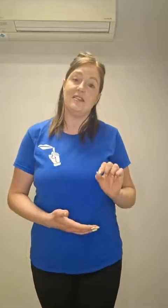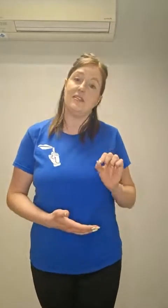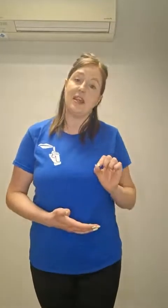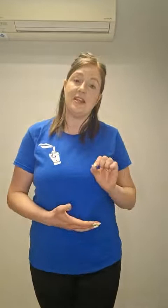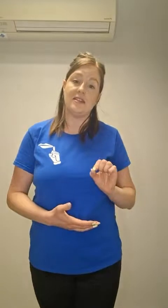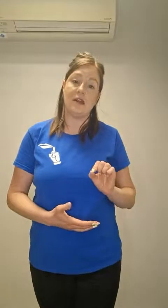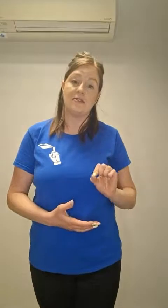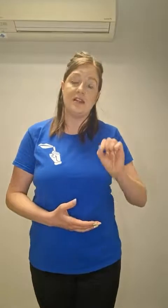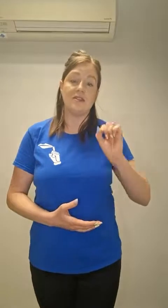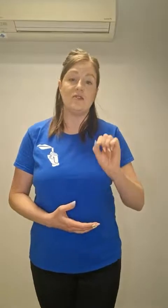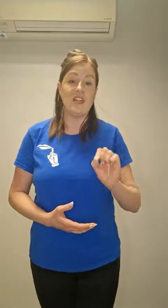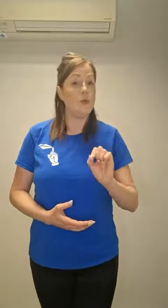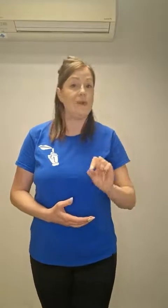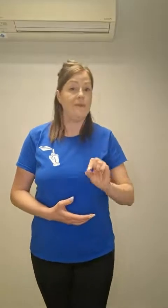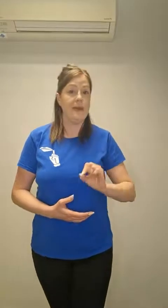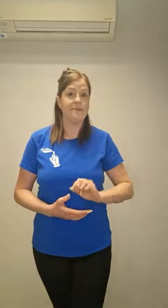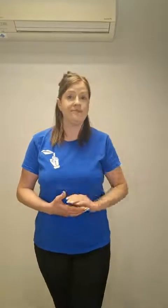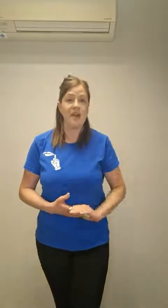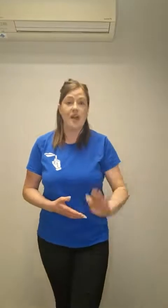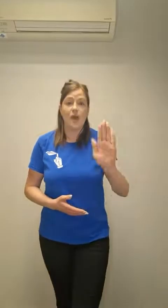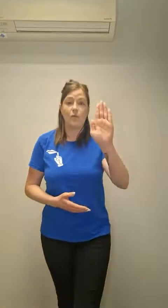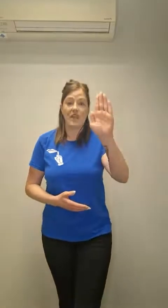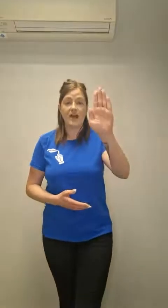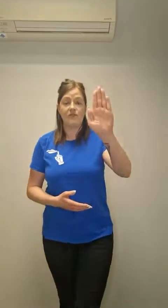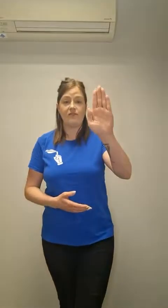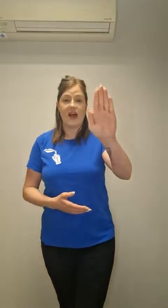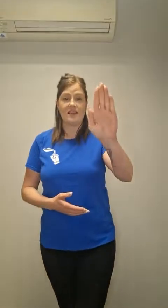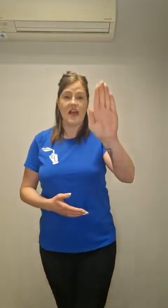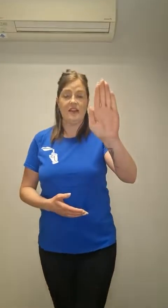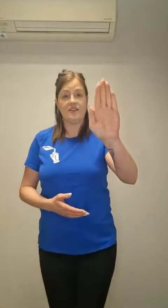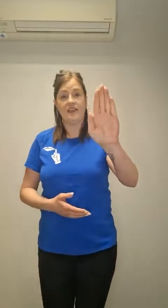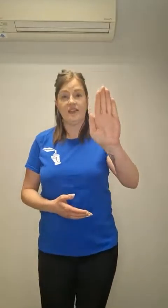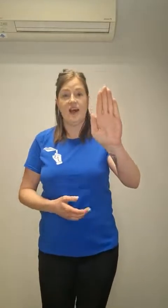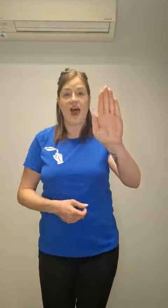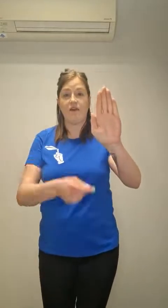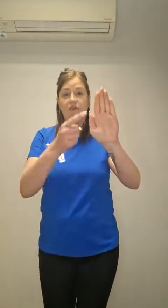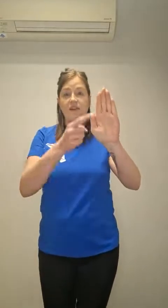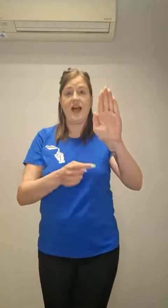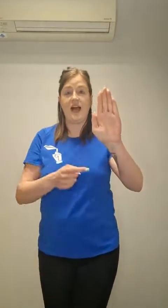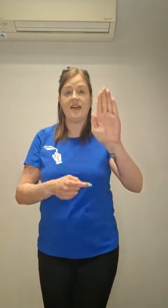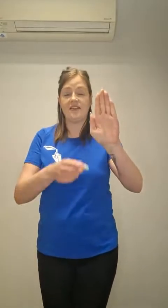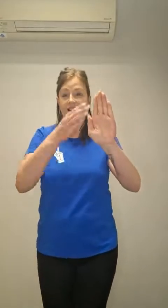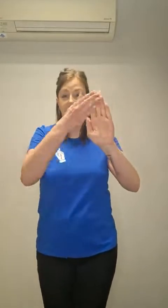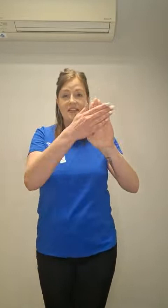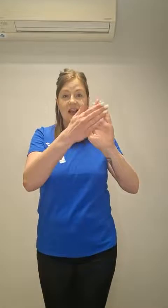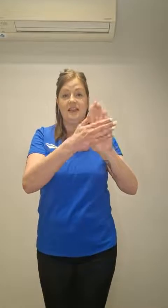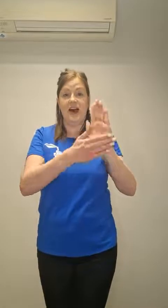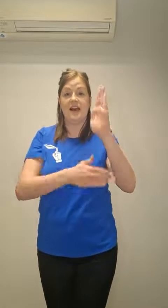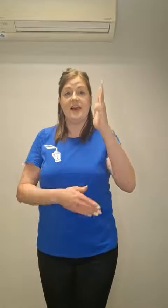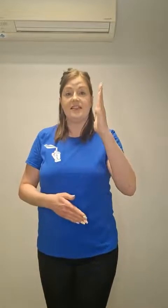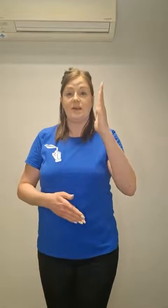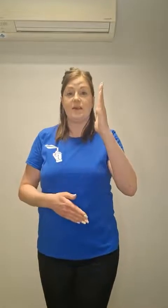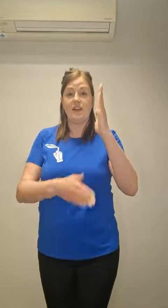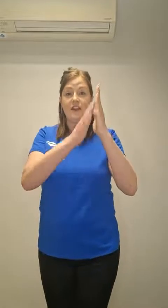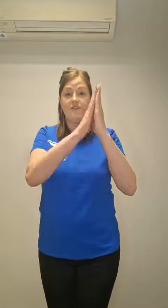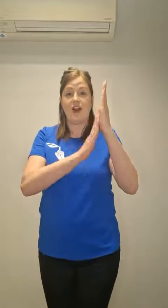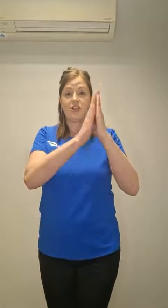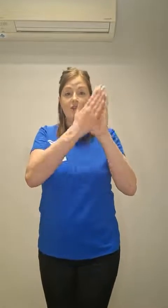key skills, so stick with me. We have a flat hand. Our flat hand is exactly that. It's completely flush, flat,